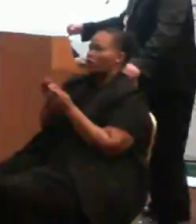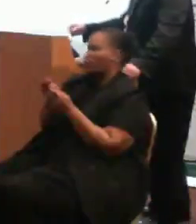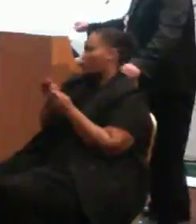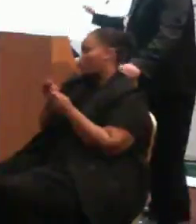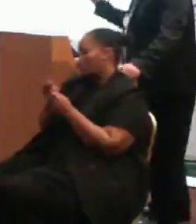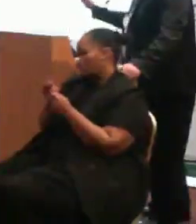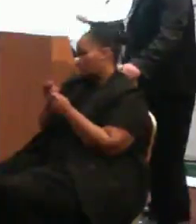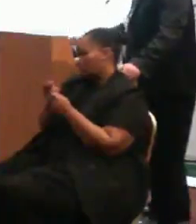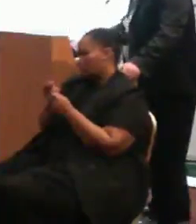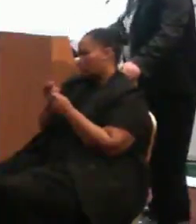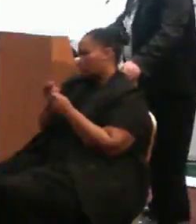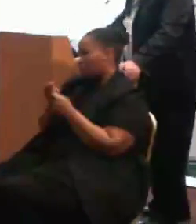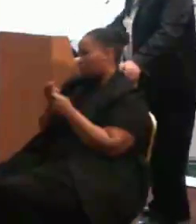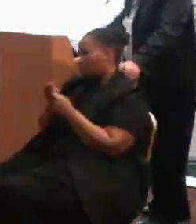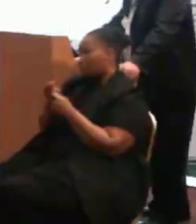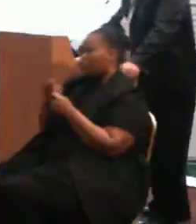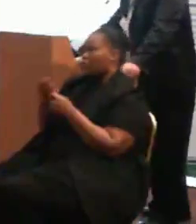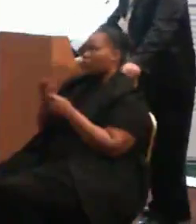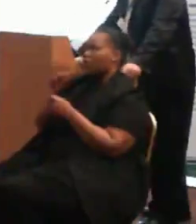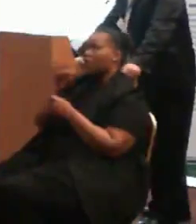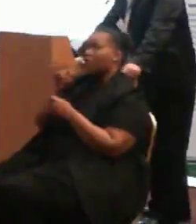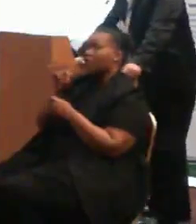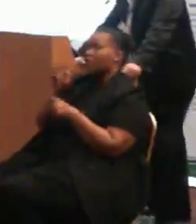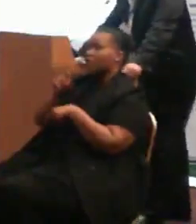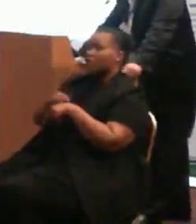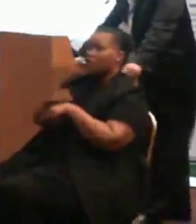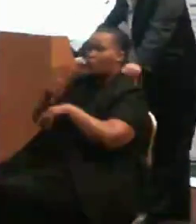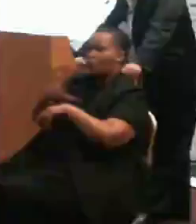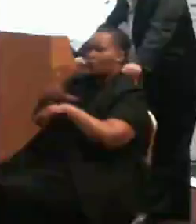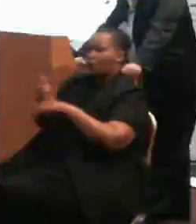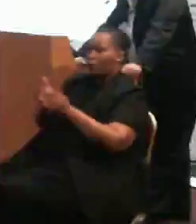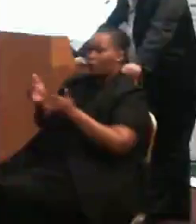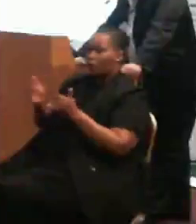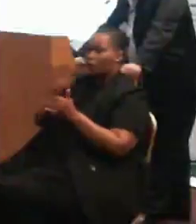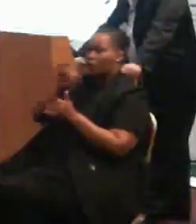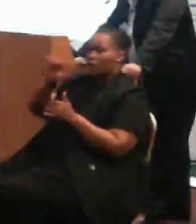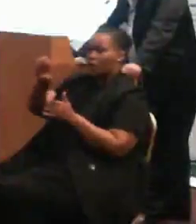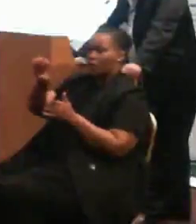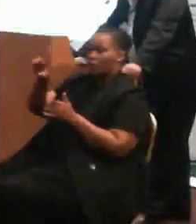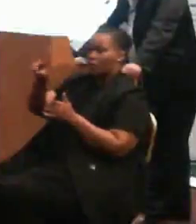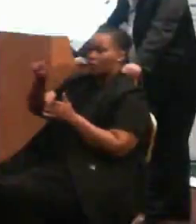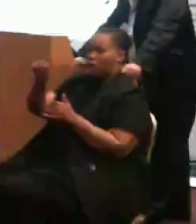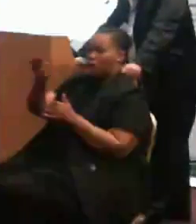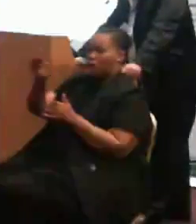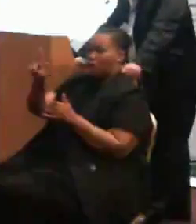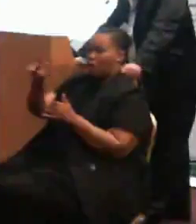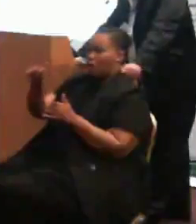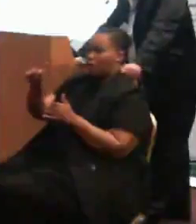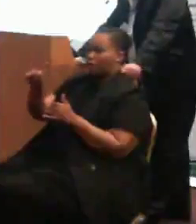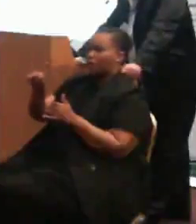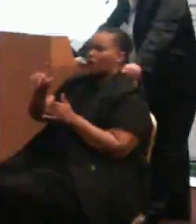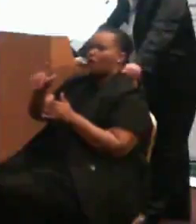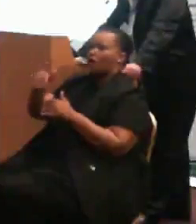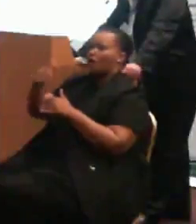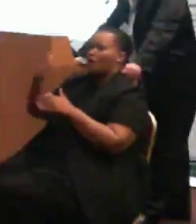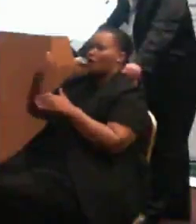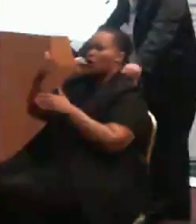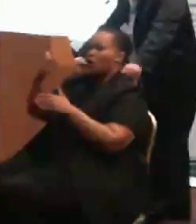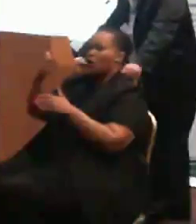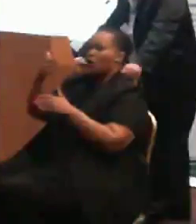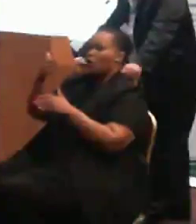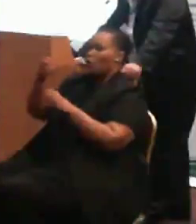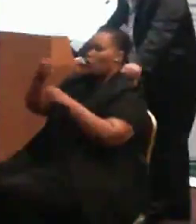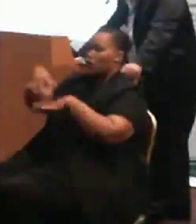wastage out, the EBITDA would be much, much better. The extra cost on wasted labor is 31 billion rand a year according to my